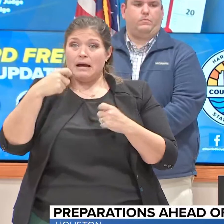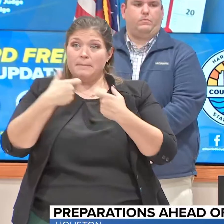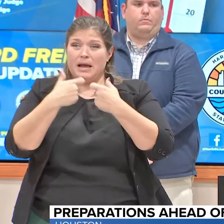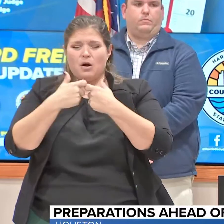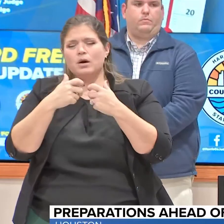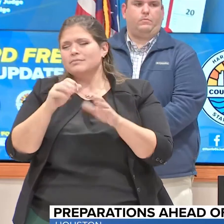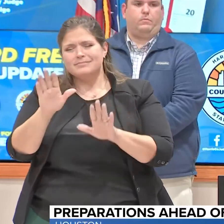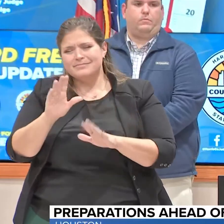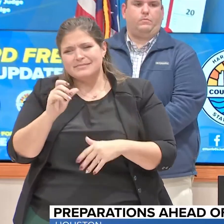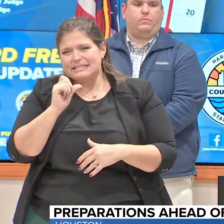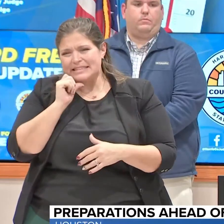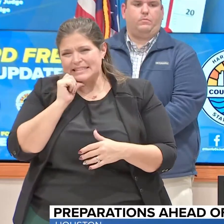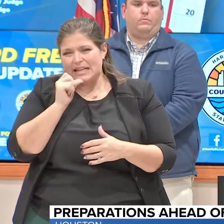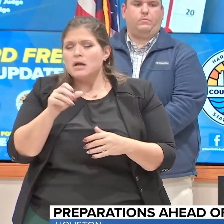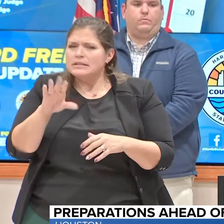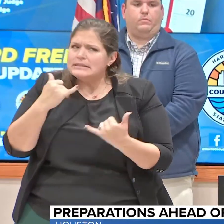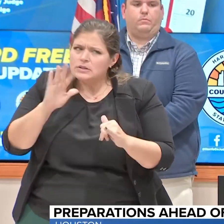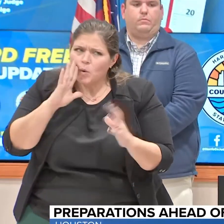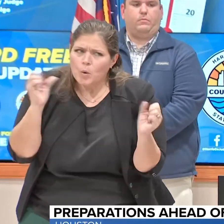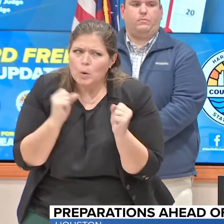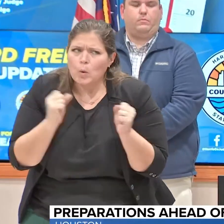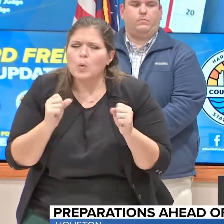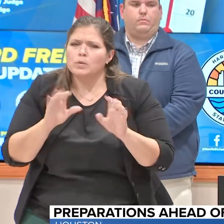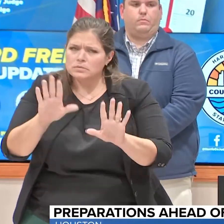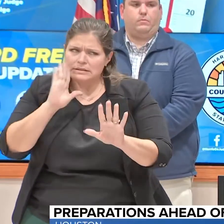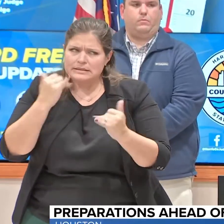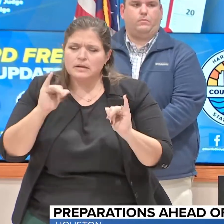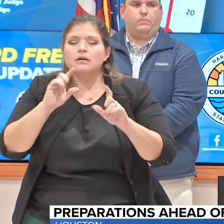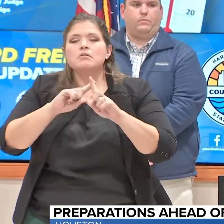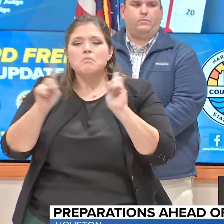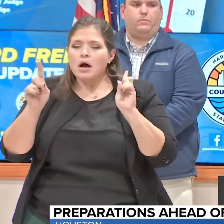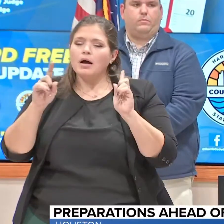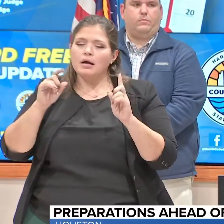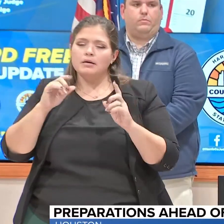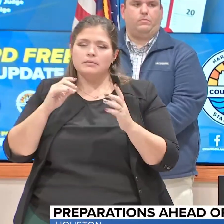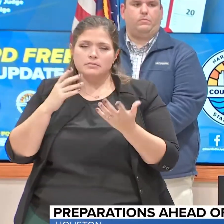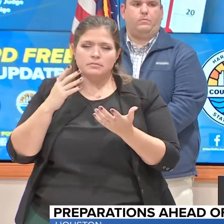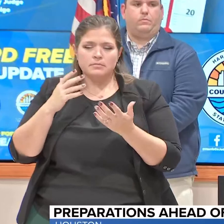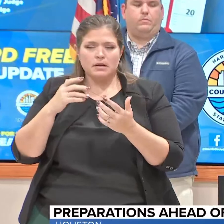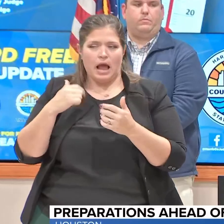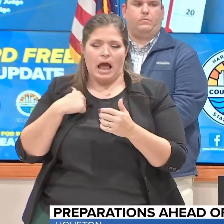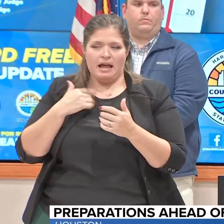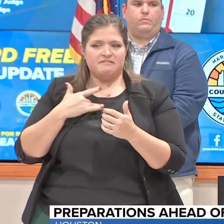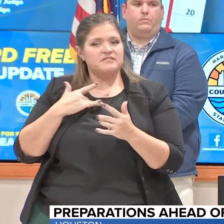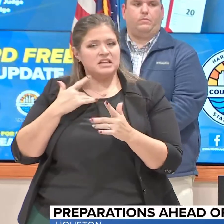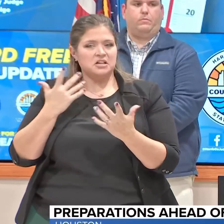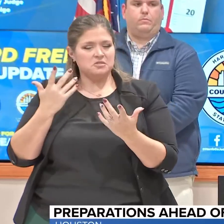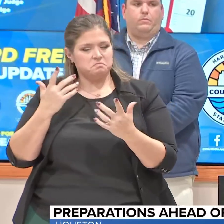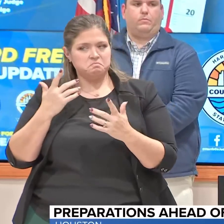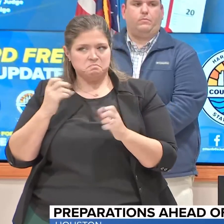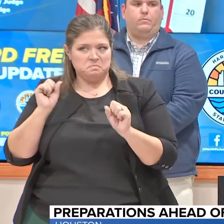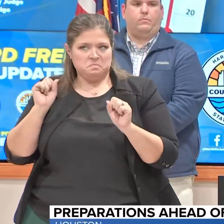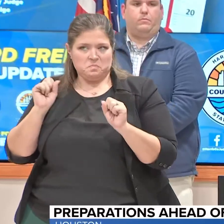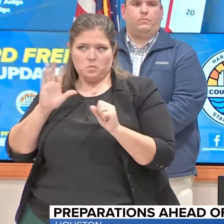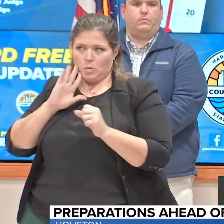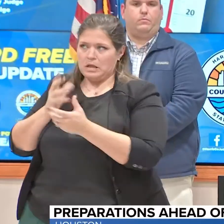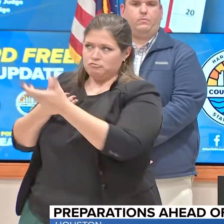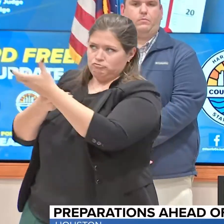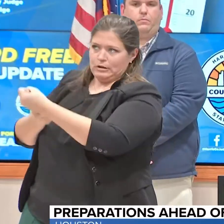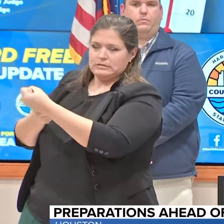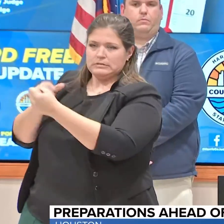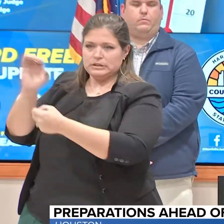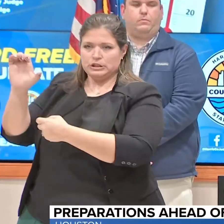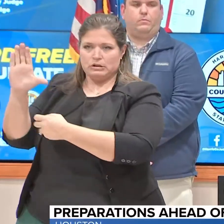as cold. So overall, I have no reason to doubt their assurances that there will not be widespread